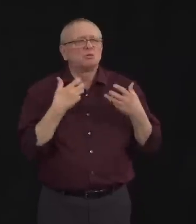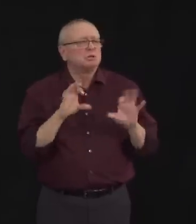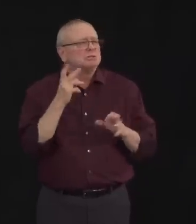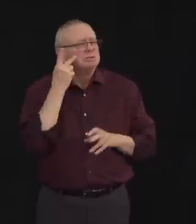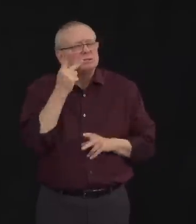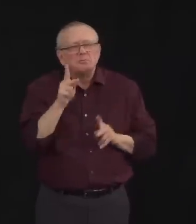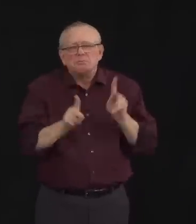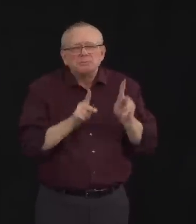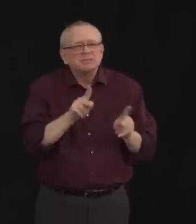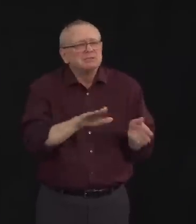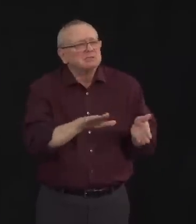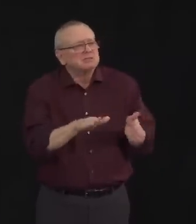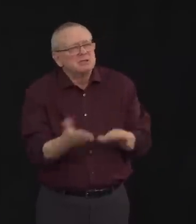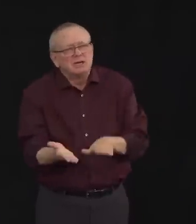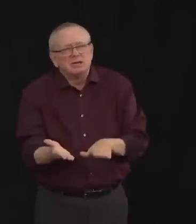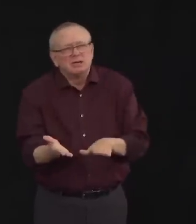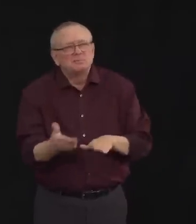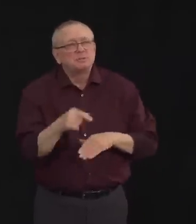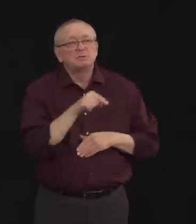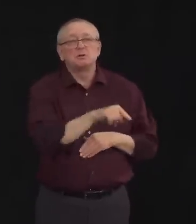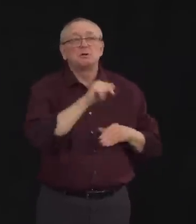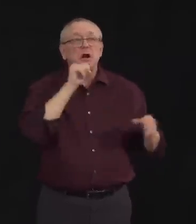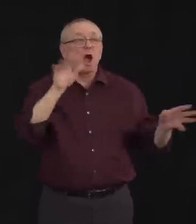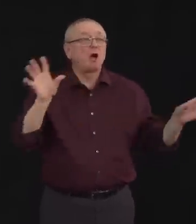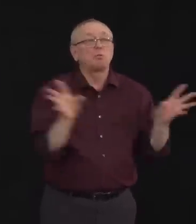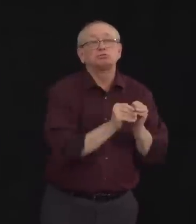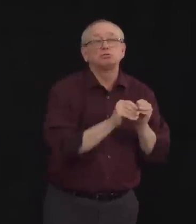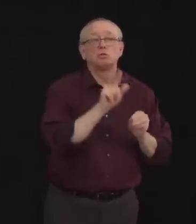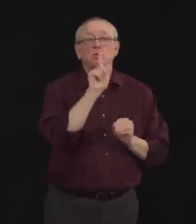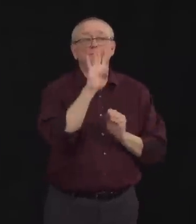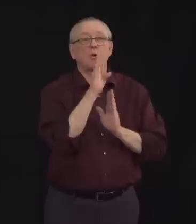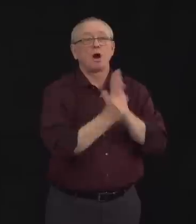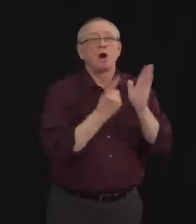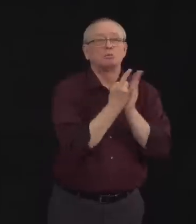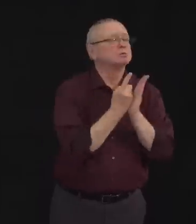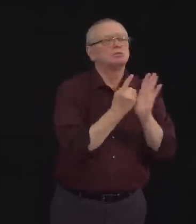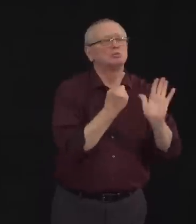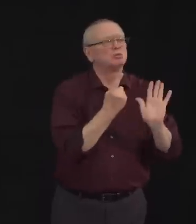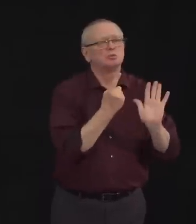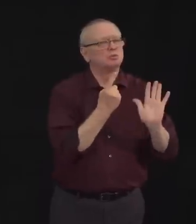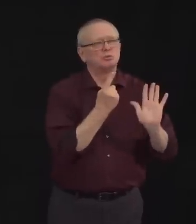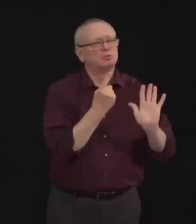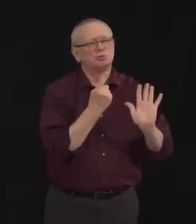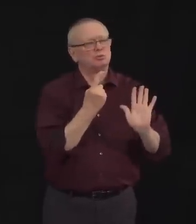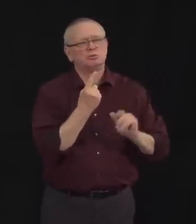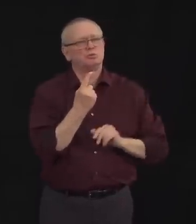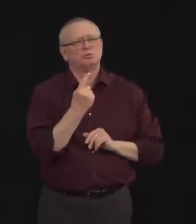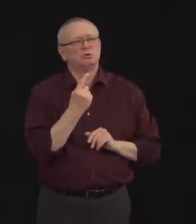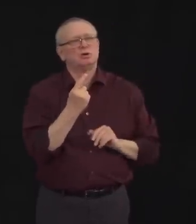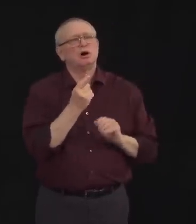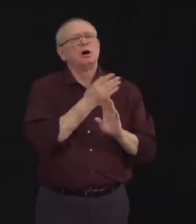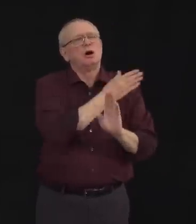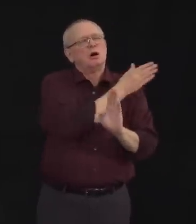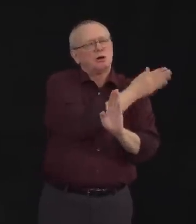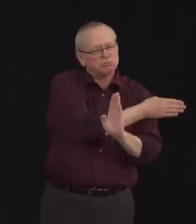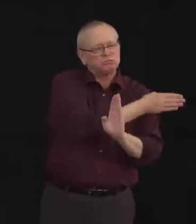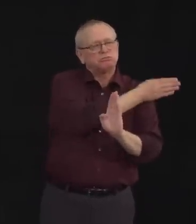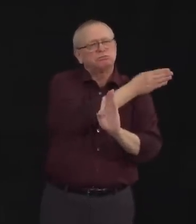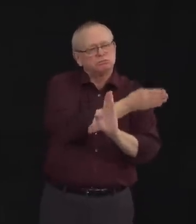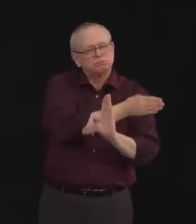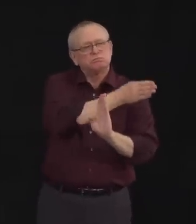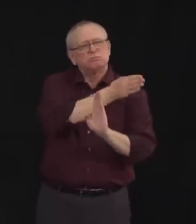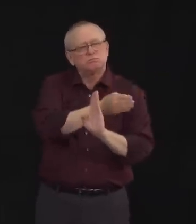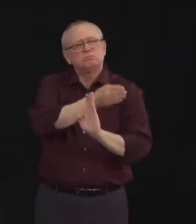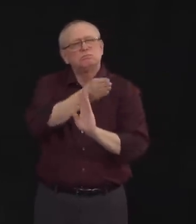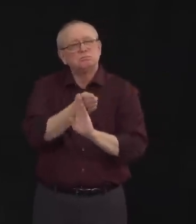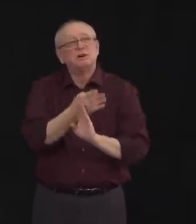the reporting of all of them on a single day to indicate a particular trend in time, because again, only 4 of these did occur within the